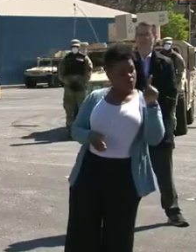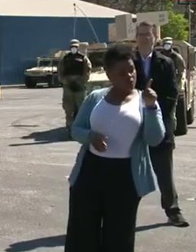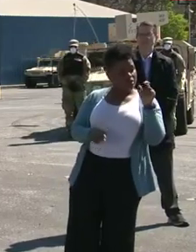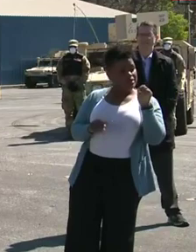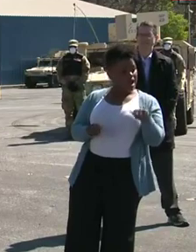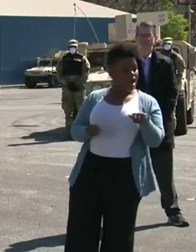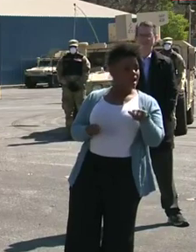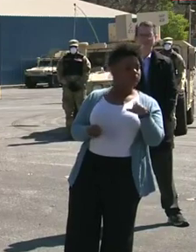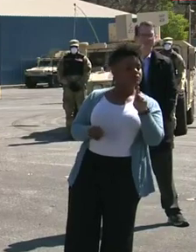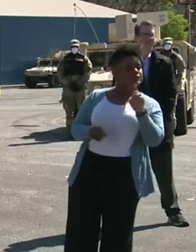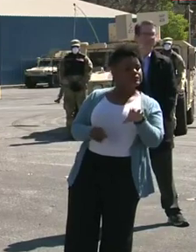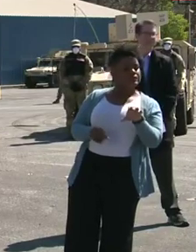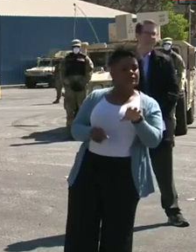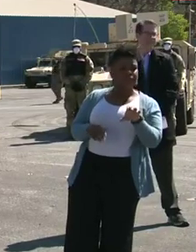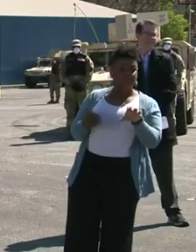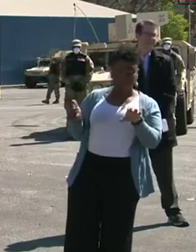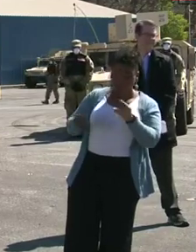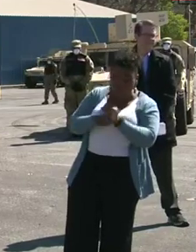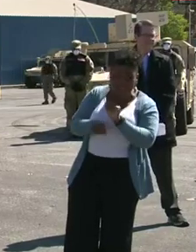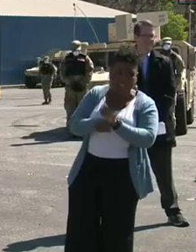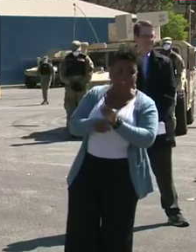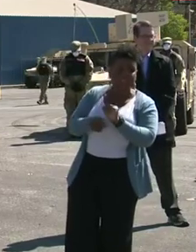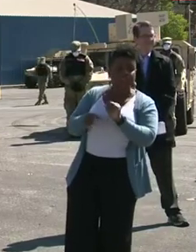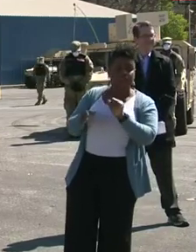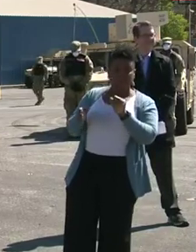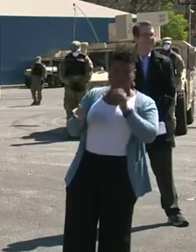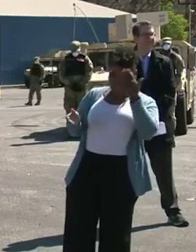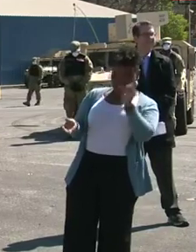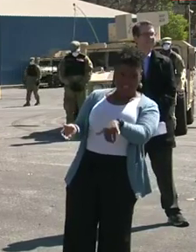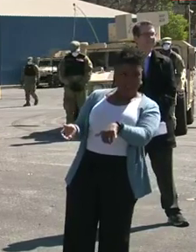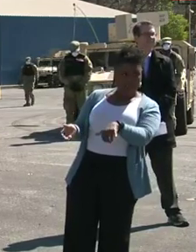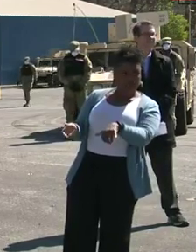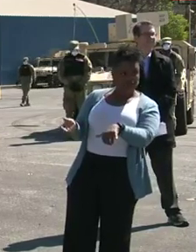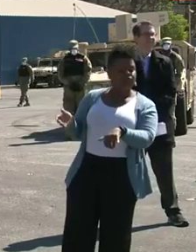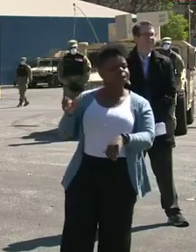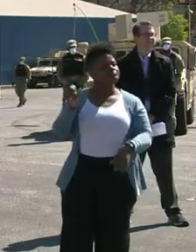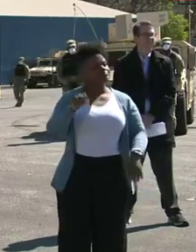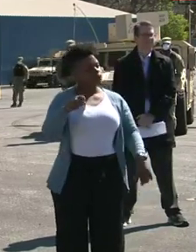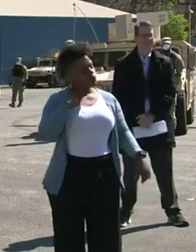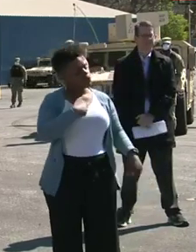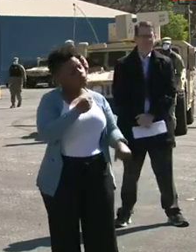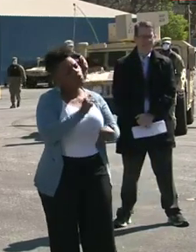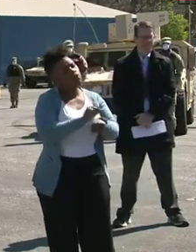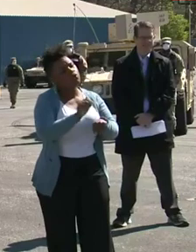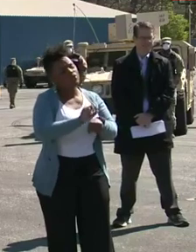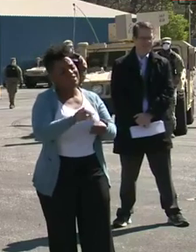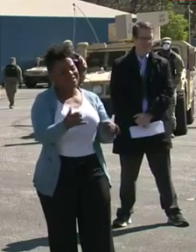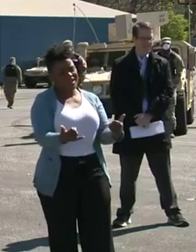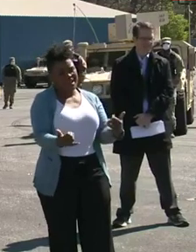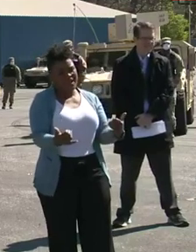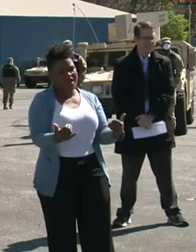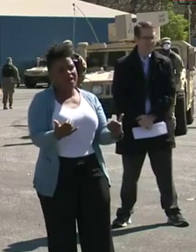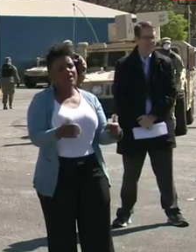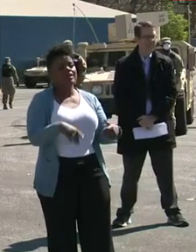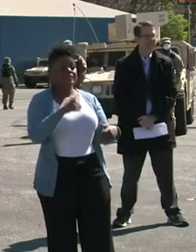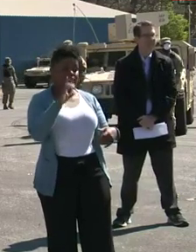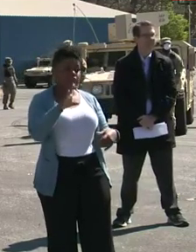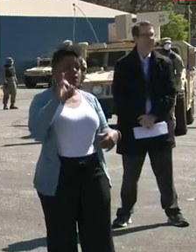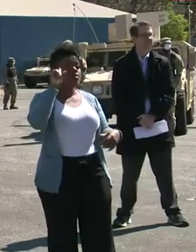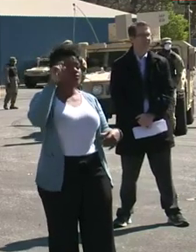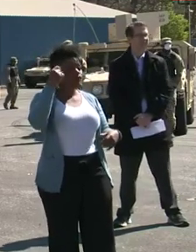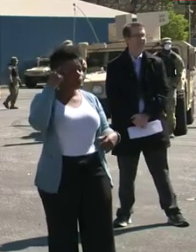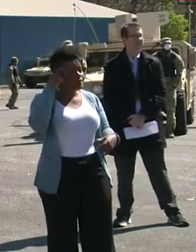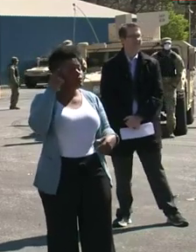of? We're working on that right now. D.C. government employees, however, have paid